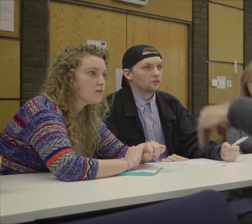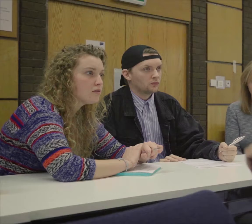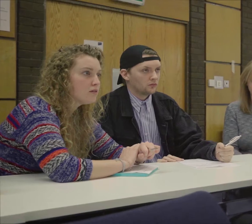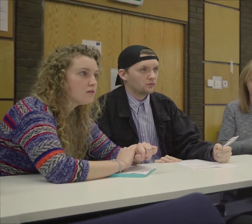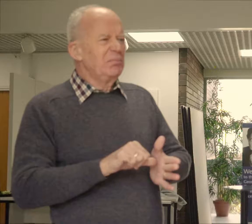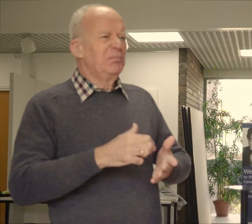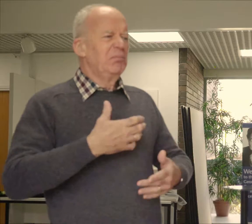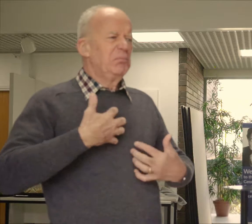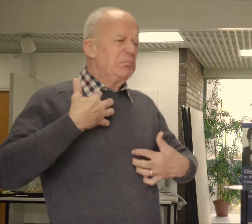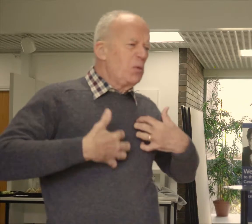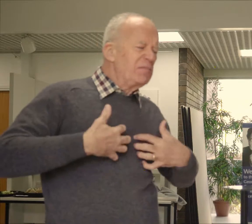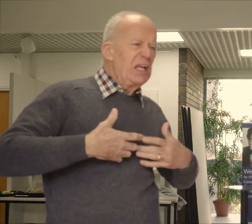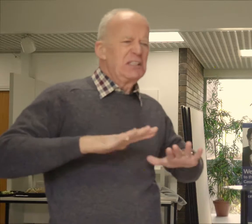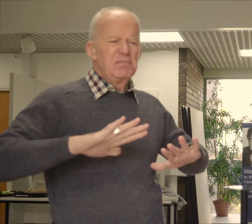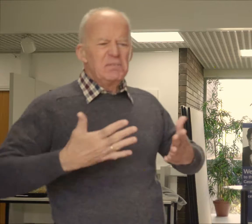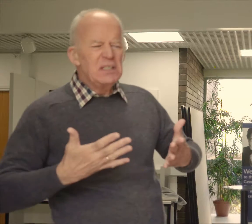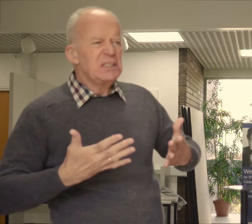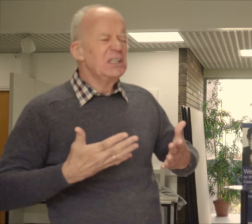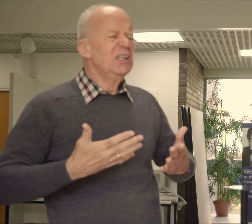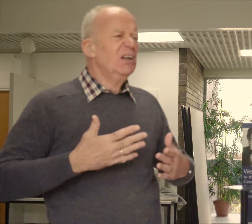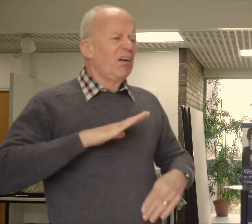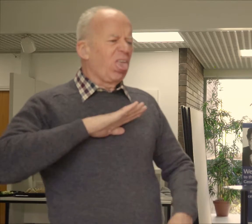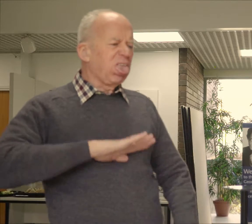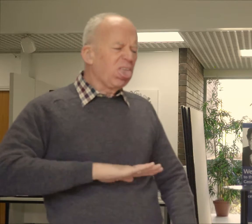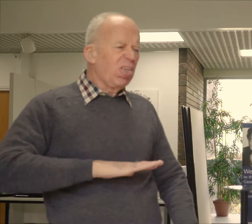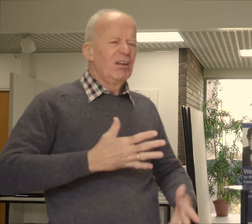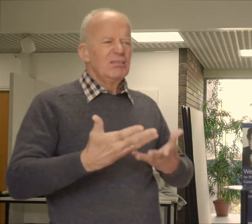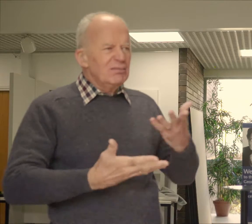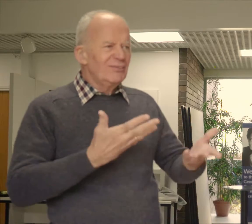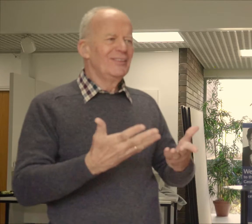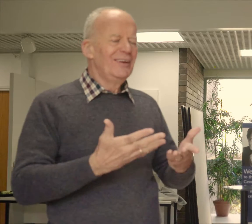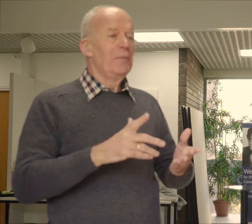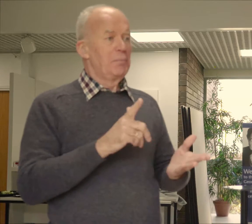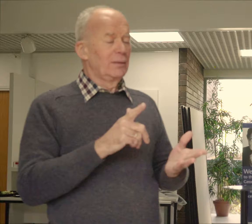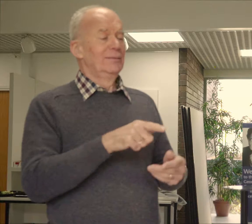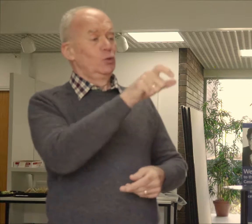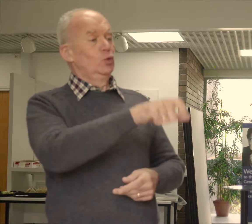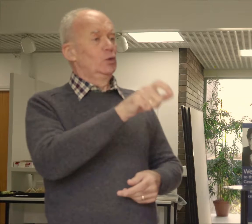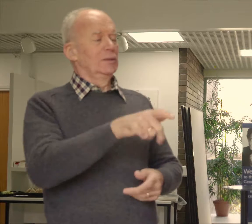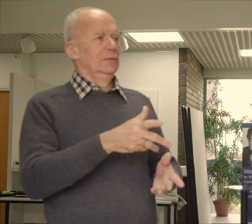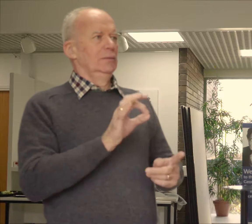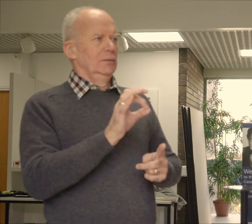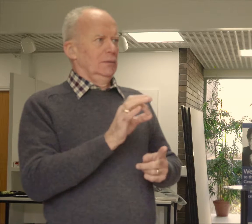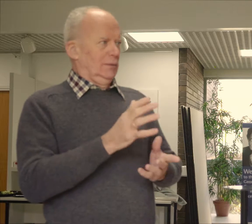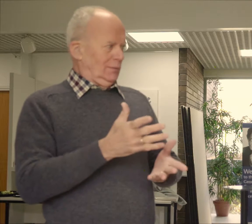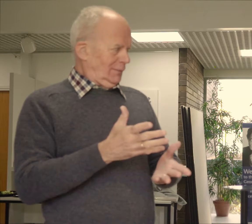character. I have a lot of issues, no motivation, quite down. However, the students